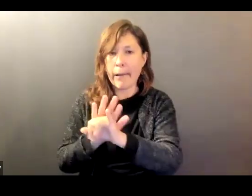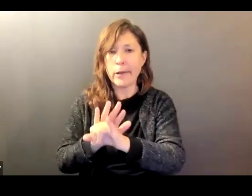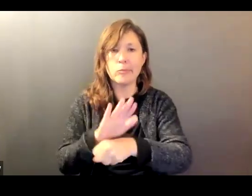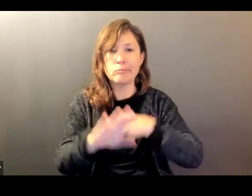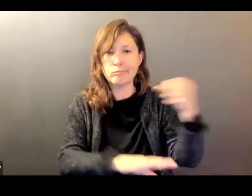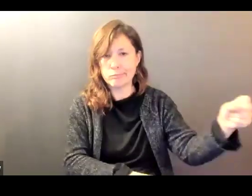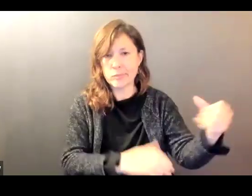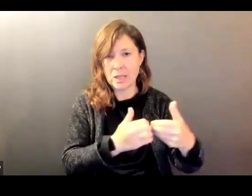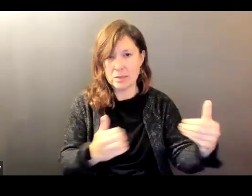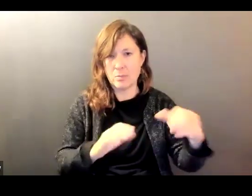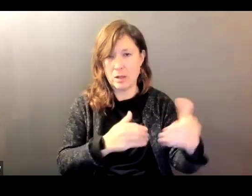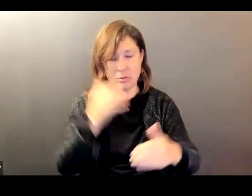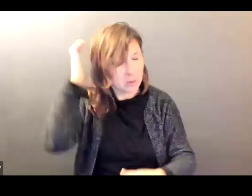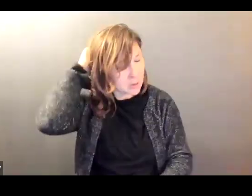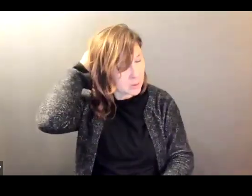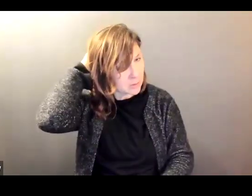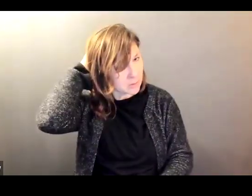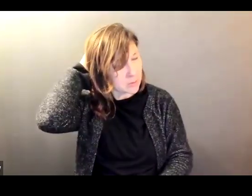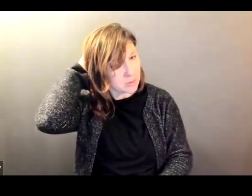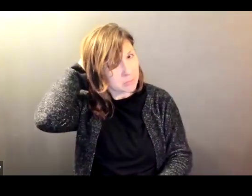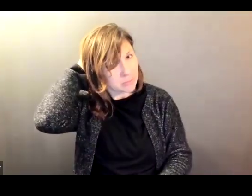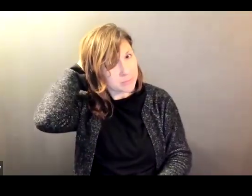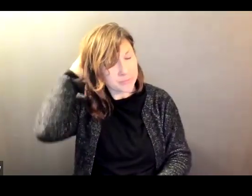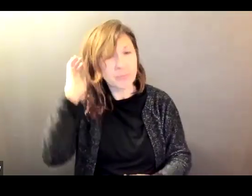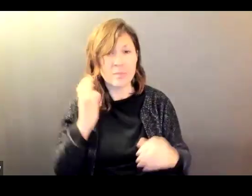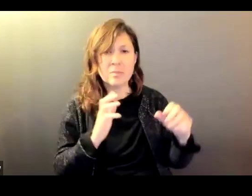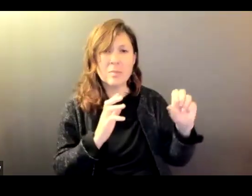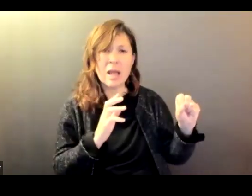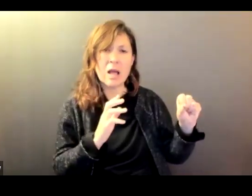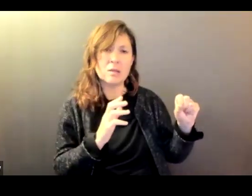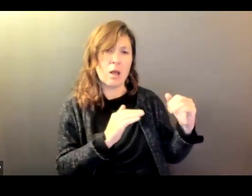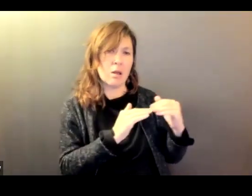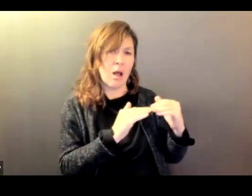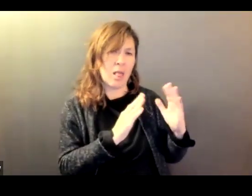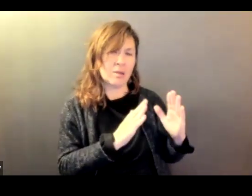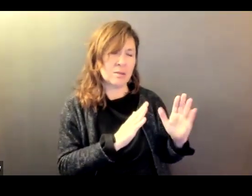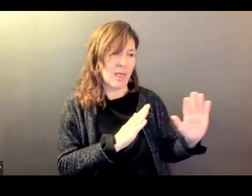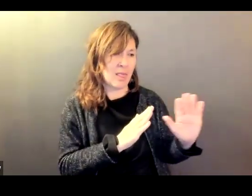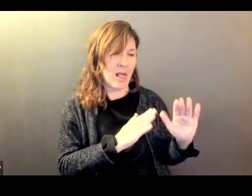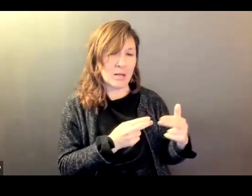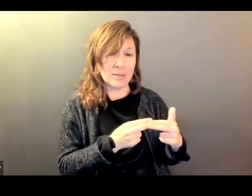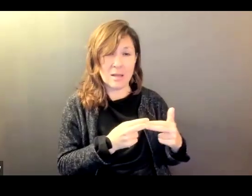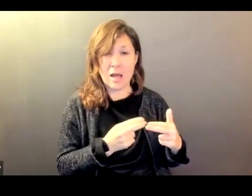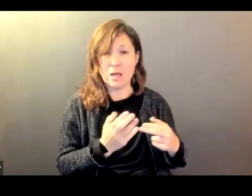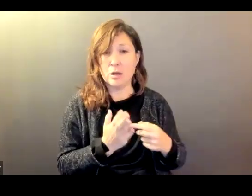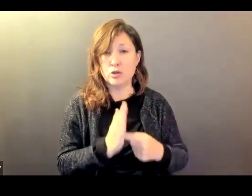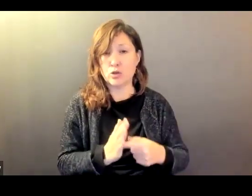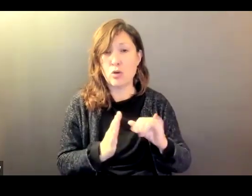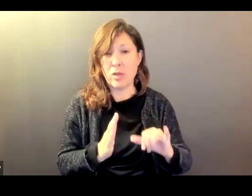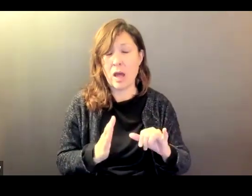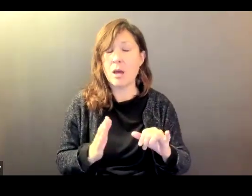does show that as well. However, it does show that that there is a change,